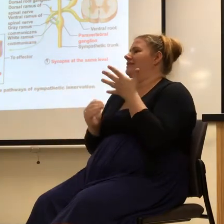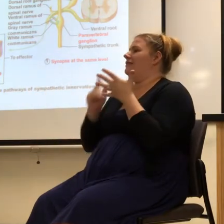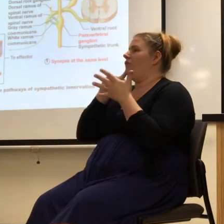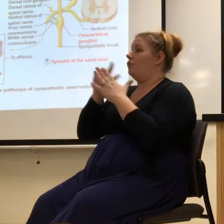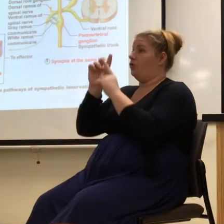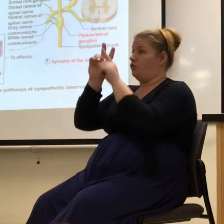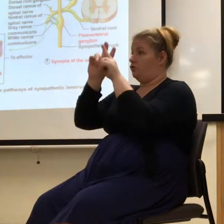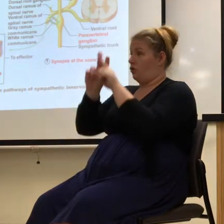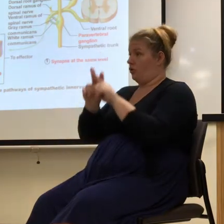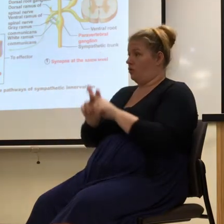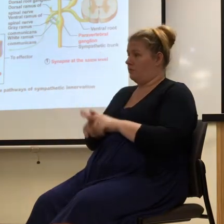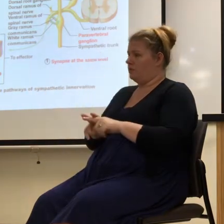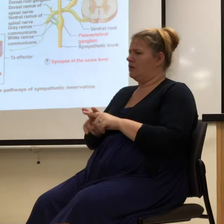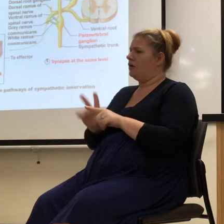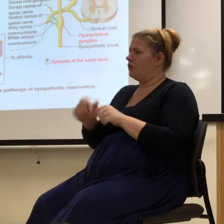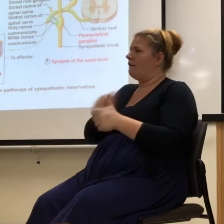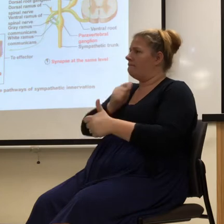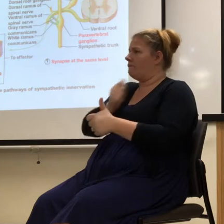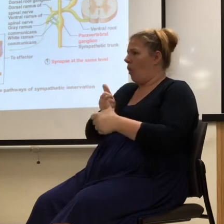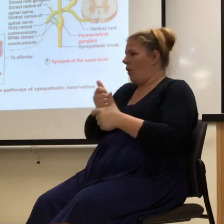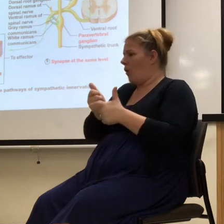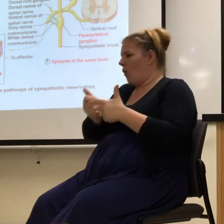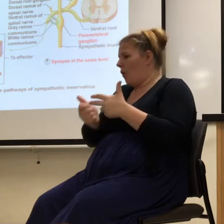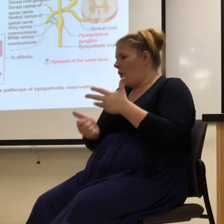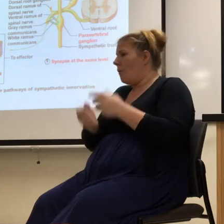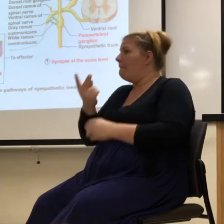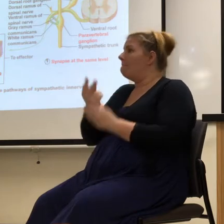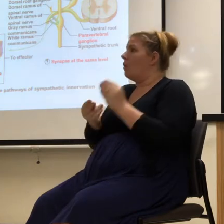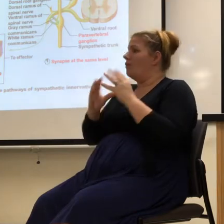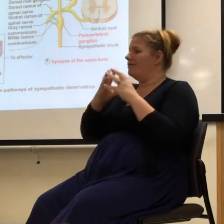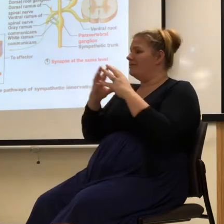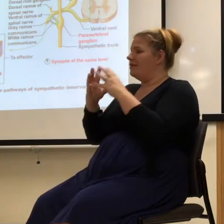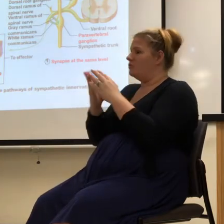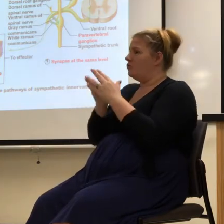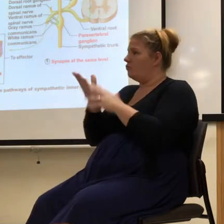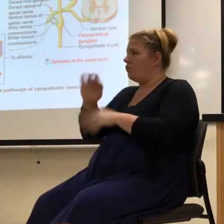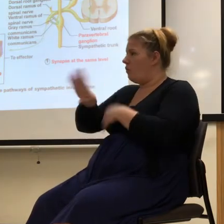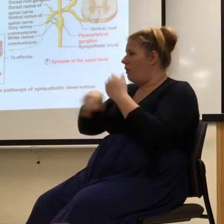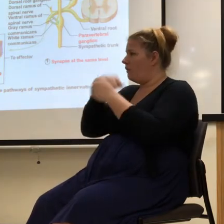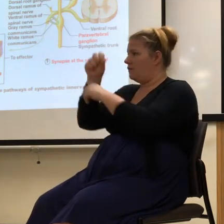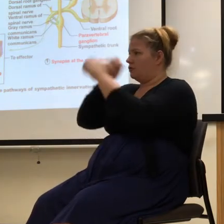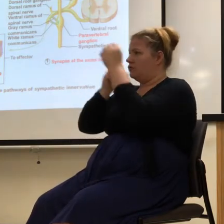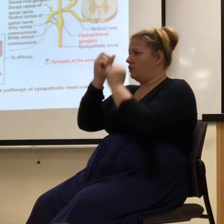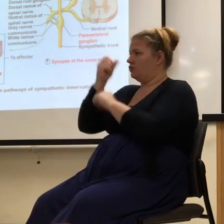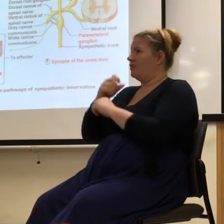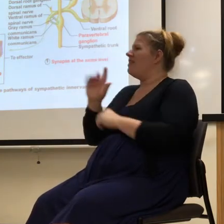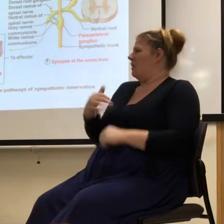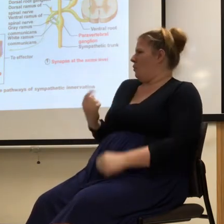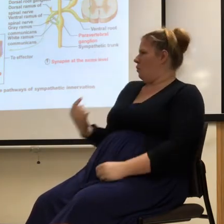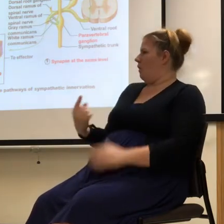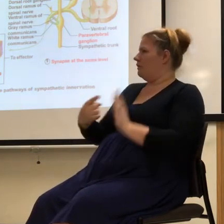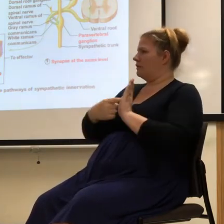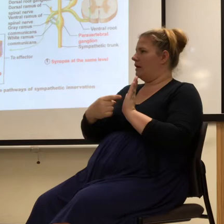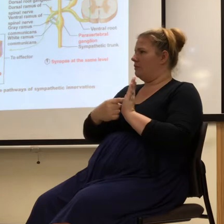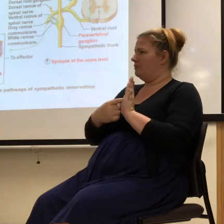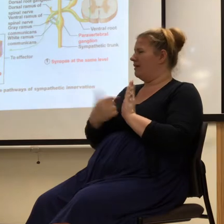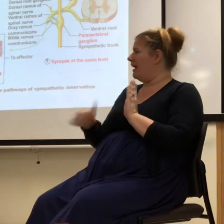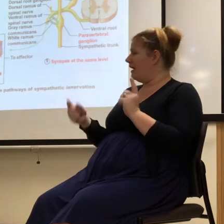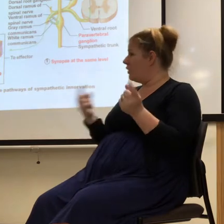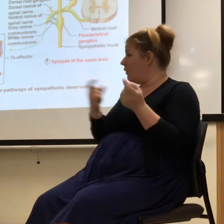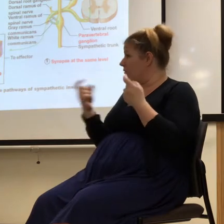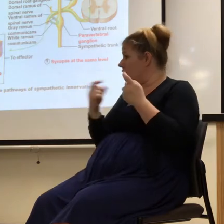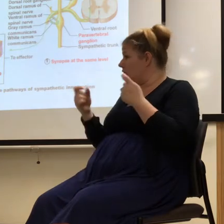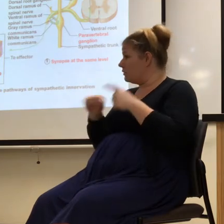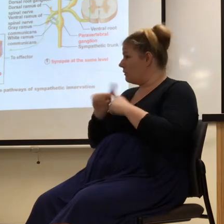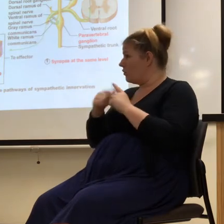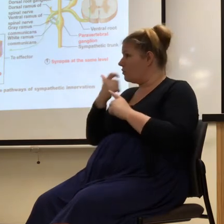be able to follow both cells through all those structures. And that was one example. Any questions on what I just